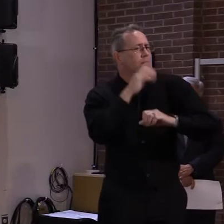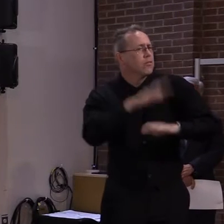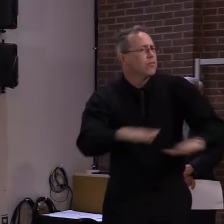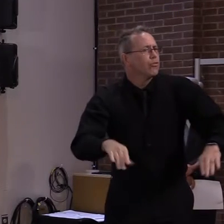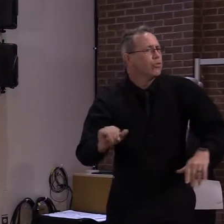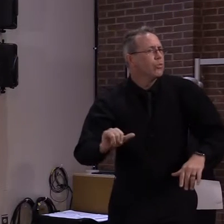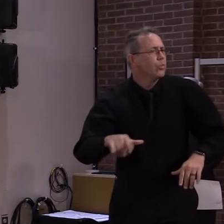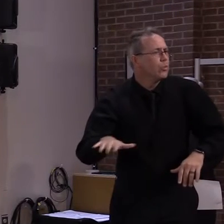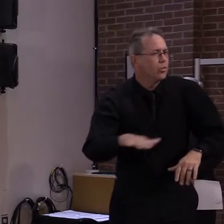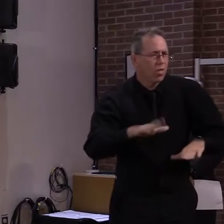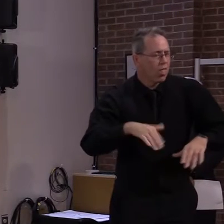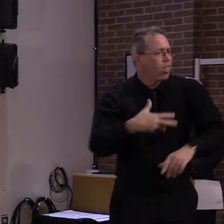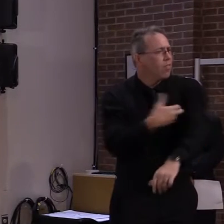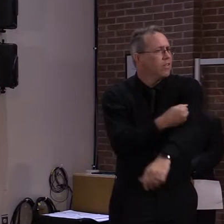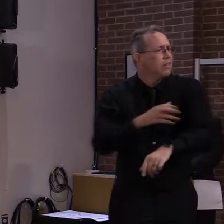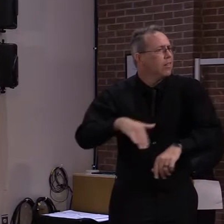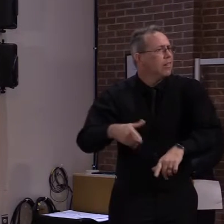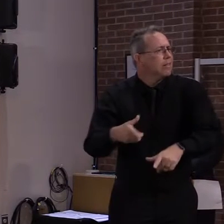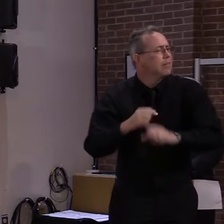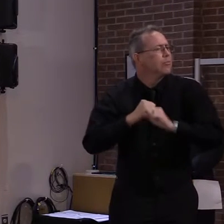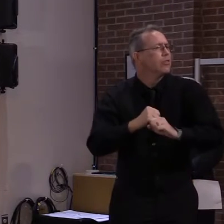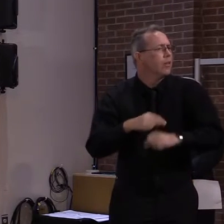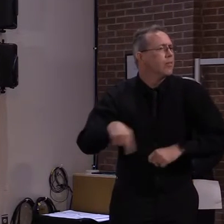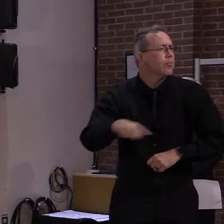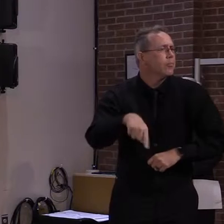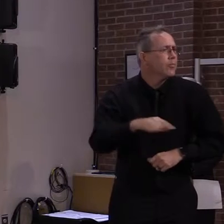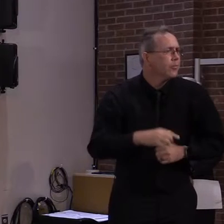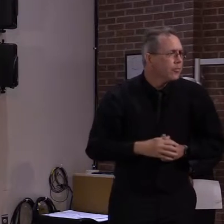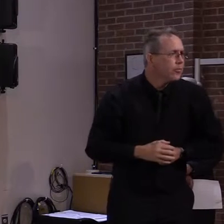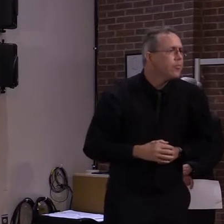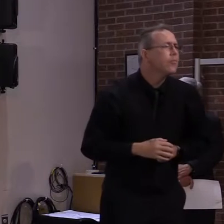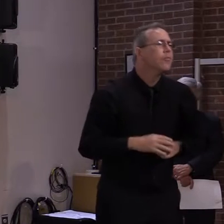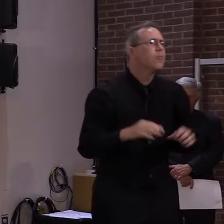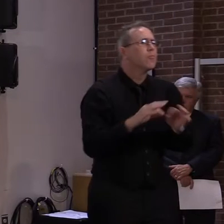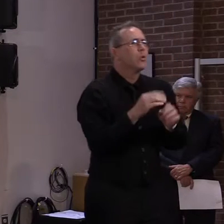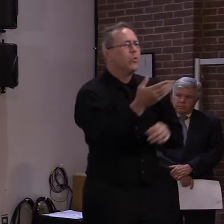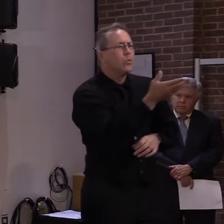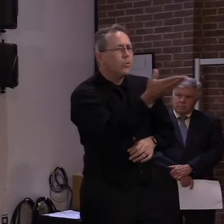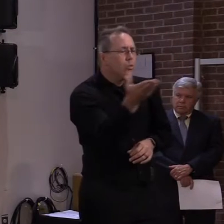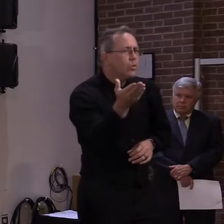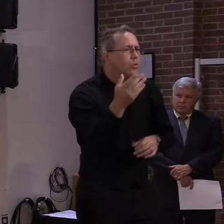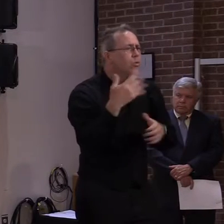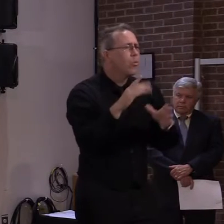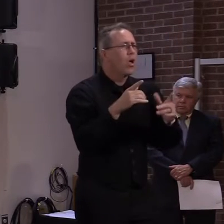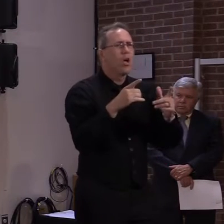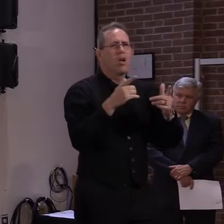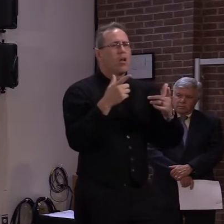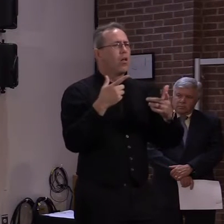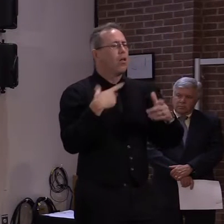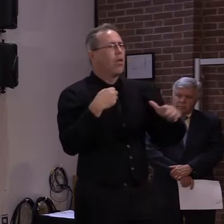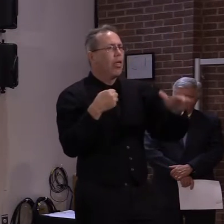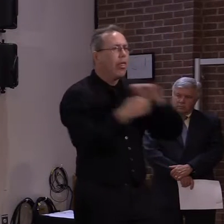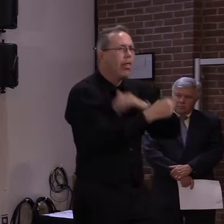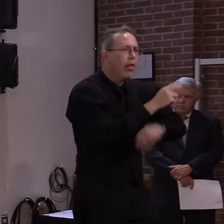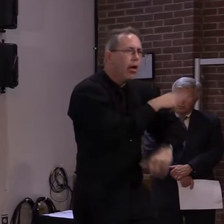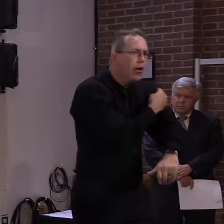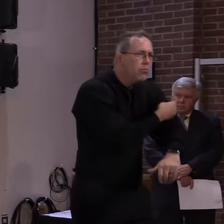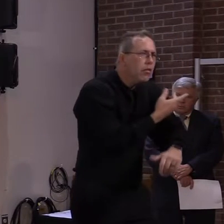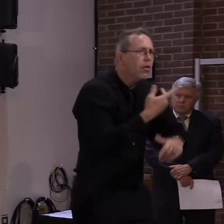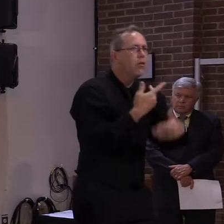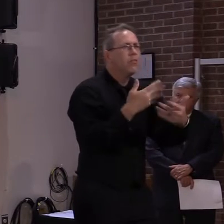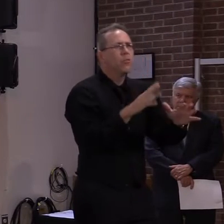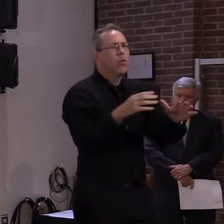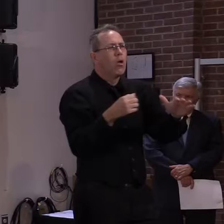you're not the case that breaks into a long-term care facility. And if you're still not convinced to get the